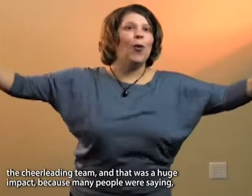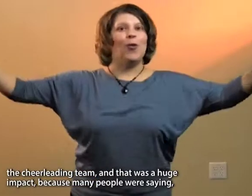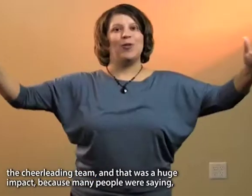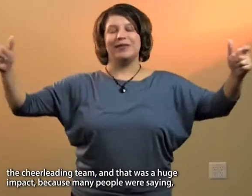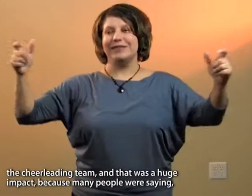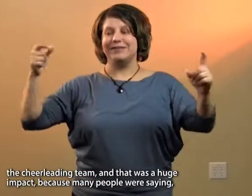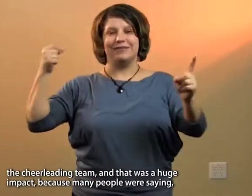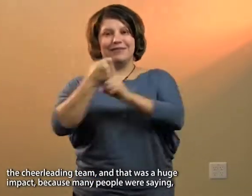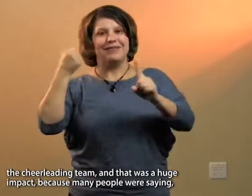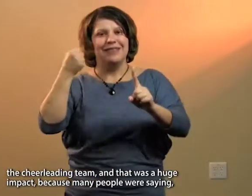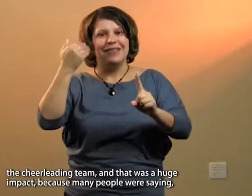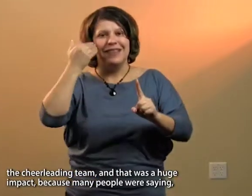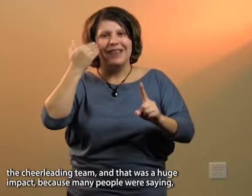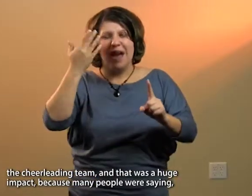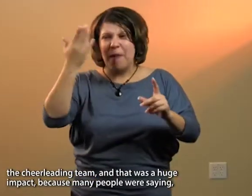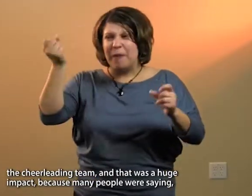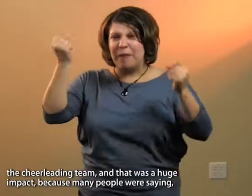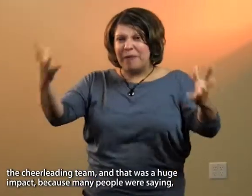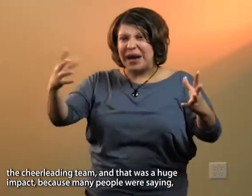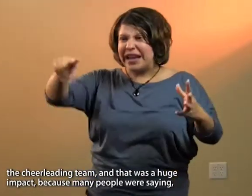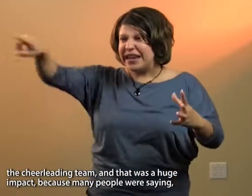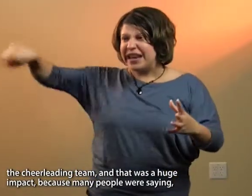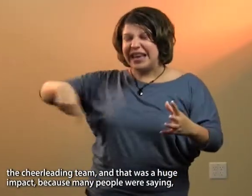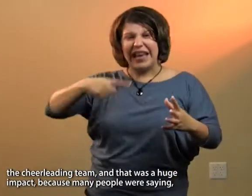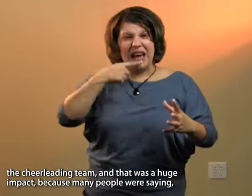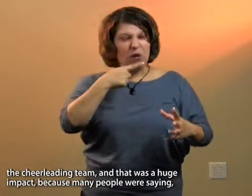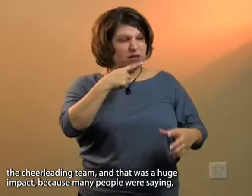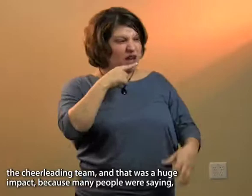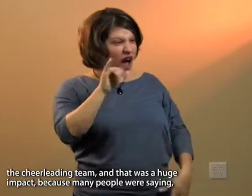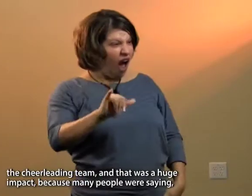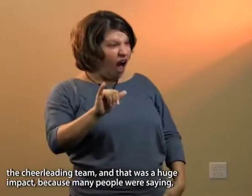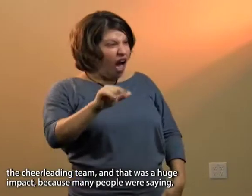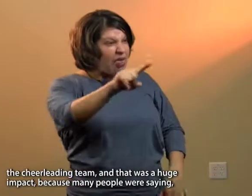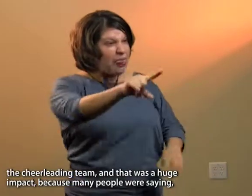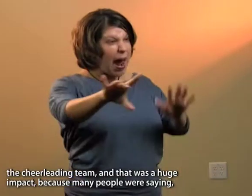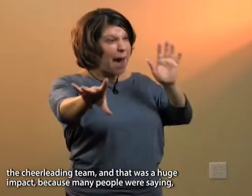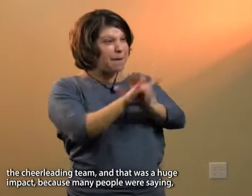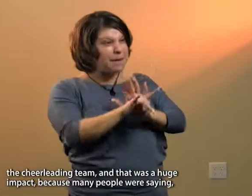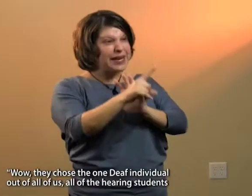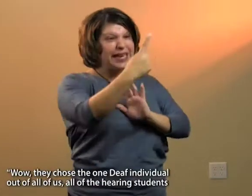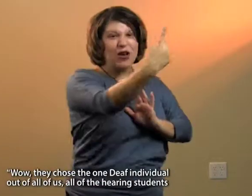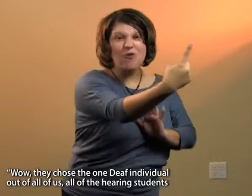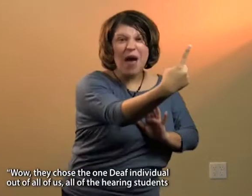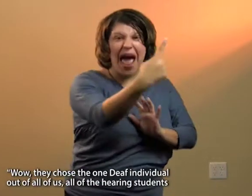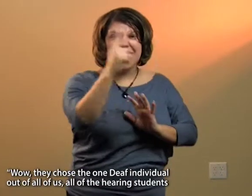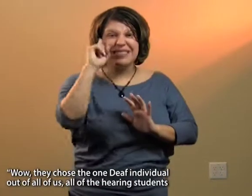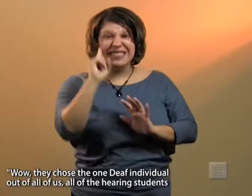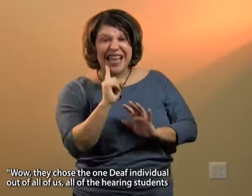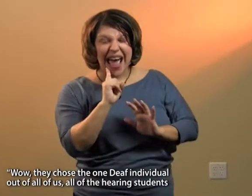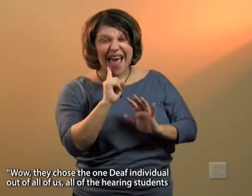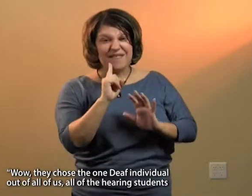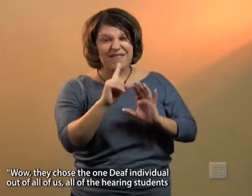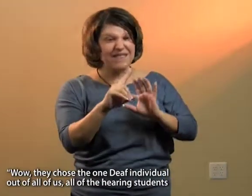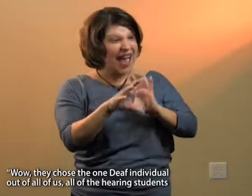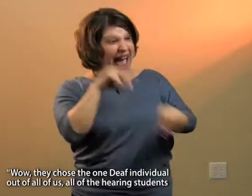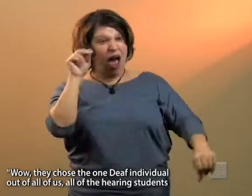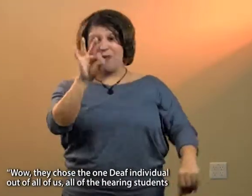And that was a huge impact Because many people were saying Wow, they chose the one deaf individual